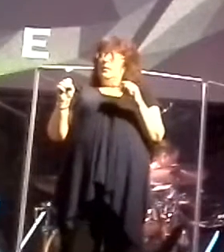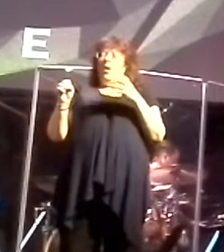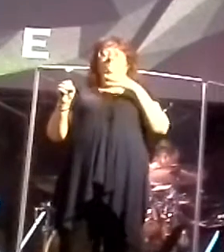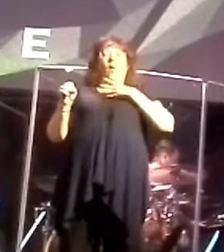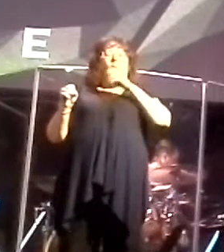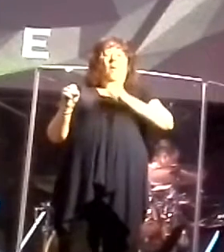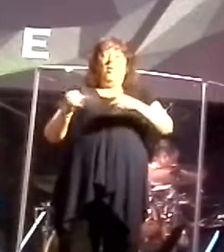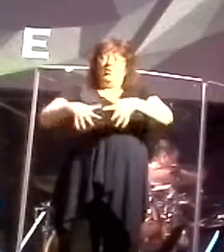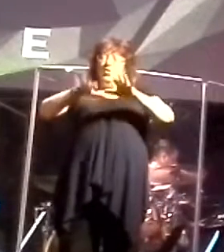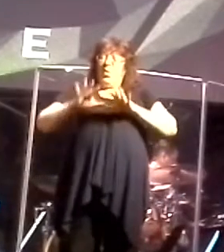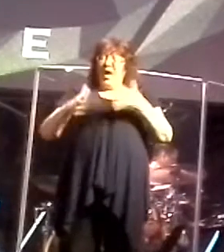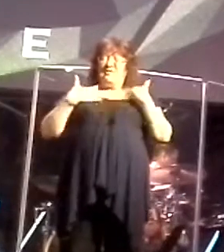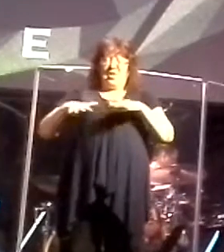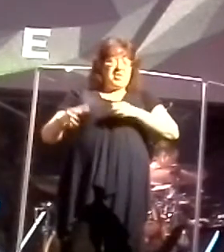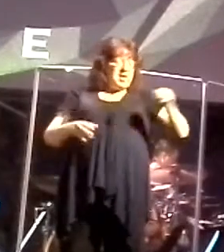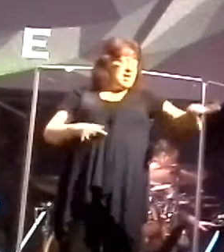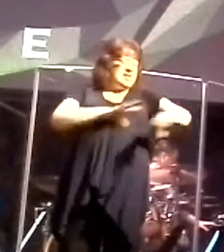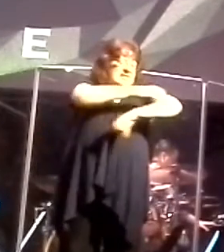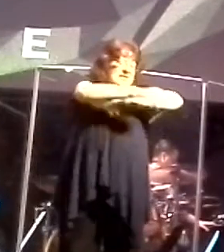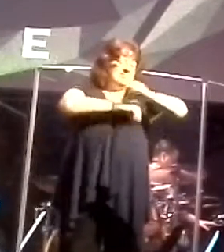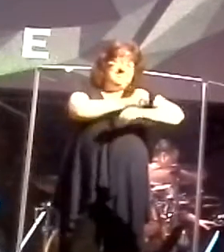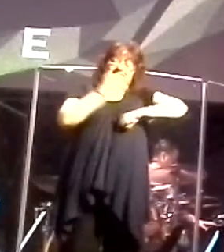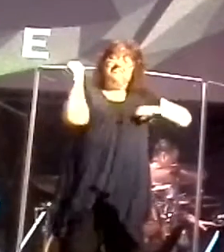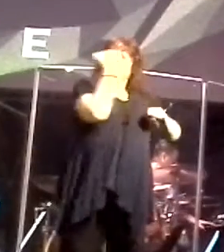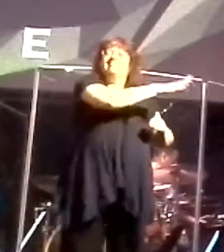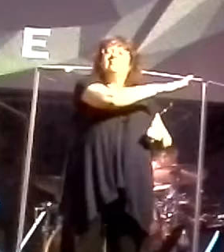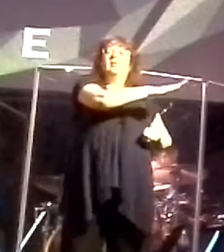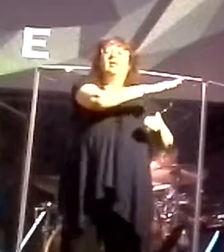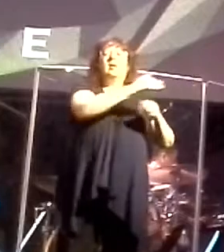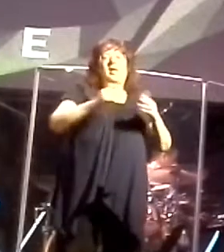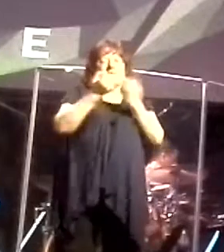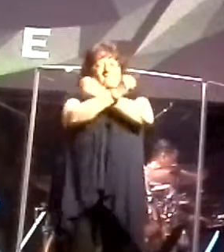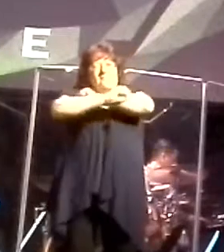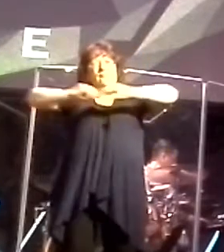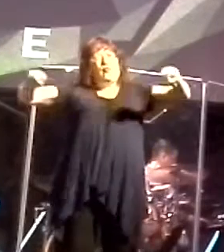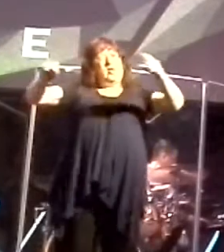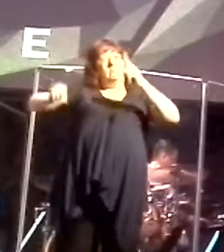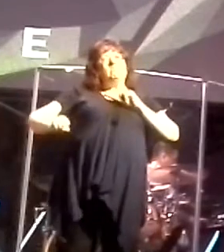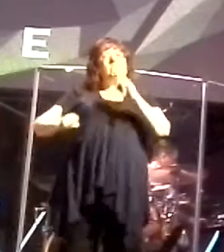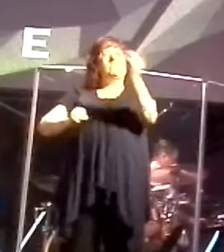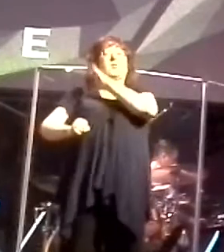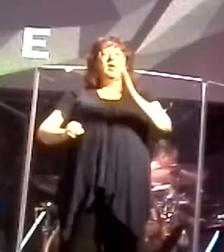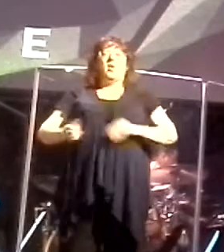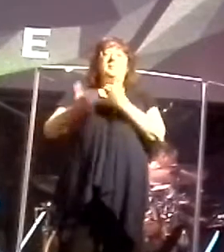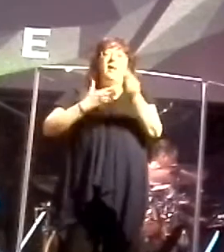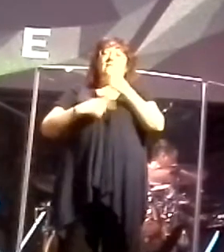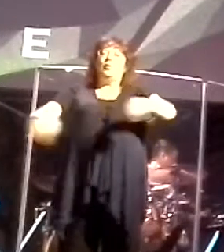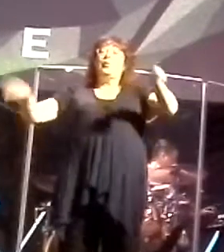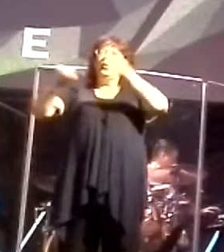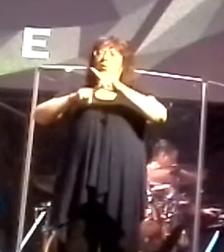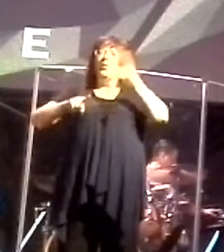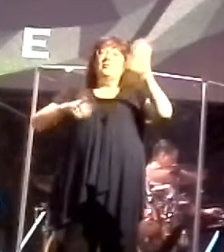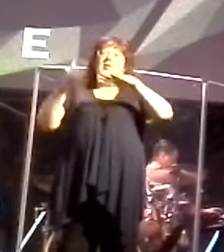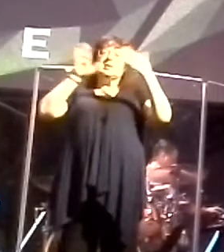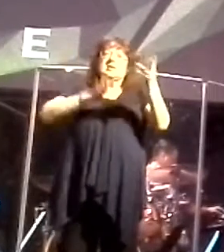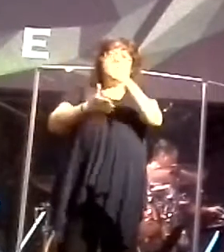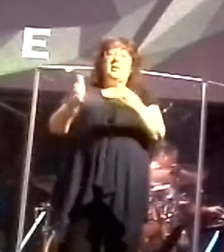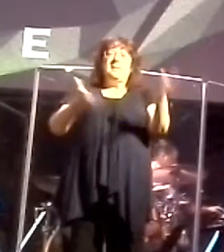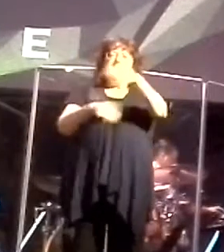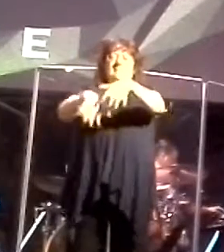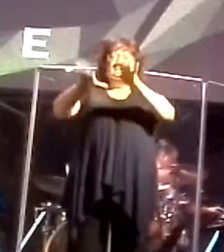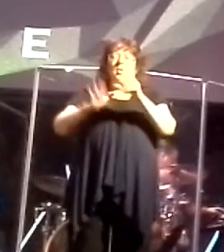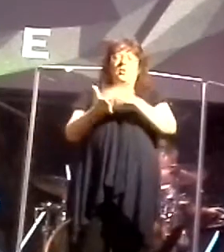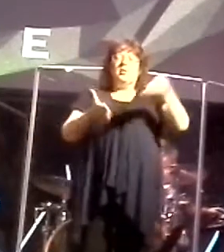an old piece of grave clothes that's still hanging on you? And walk in the freedom that Christ has purchased for you through His death, burial,